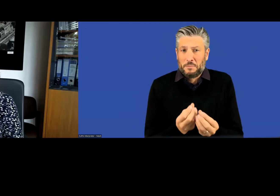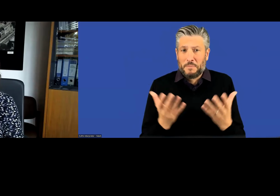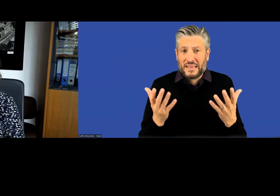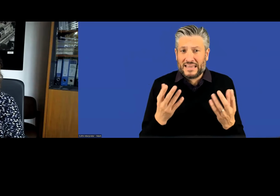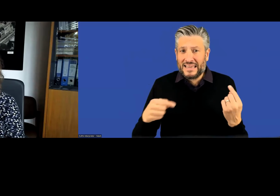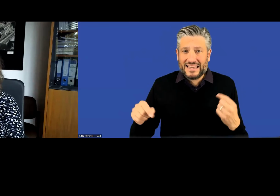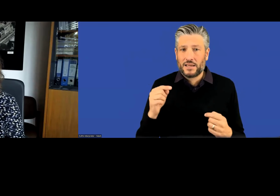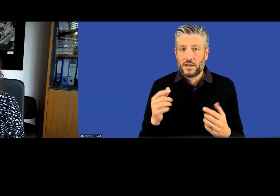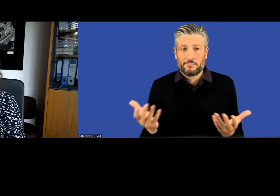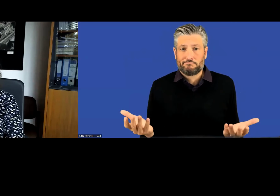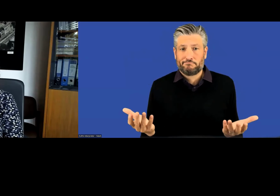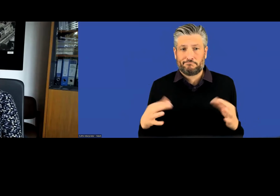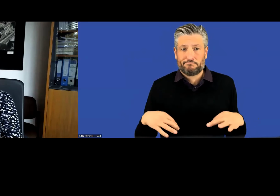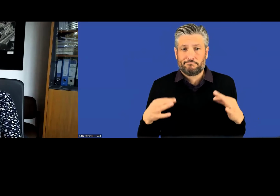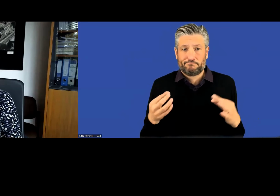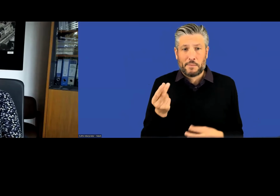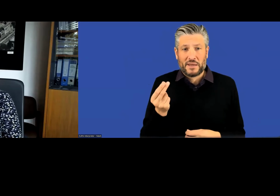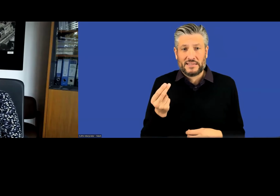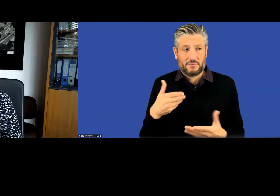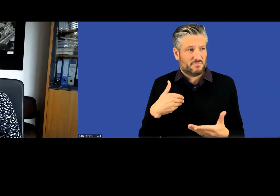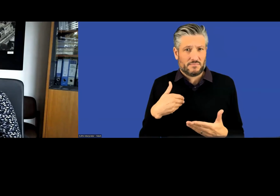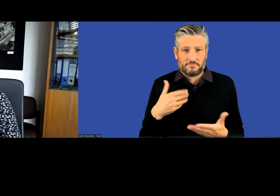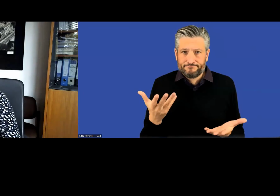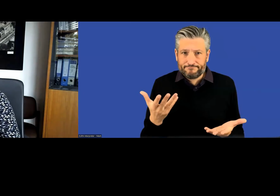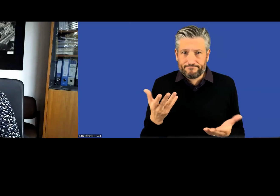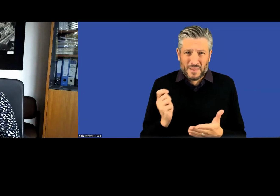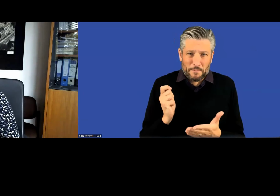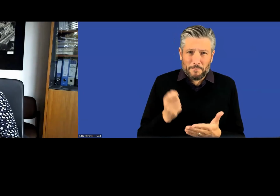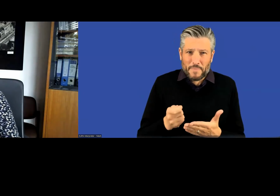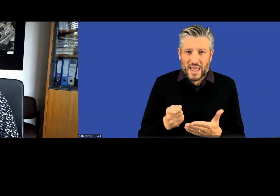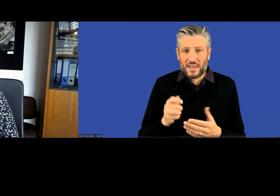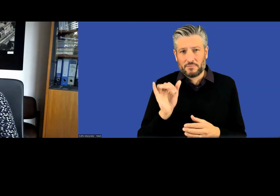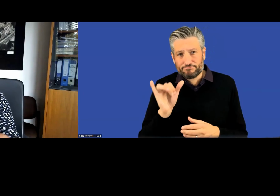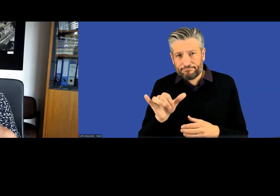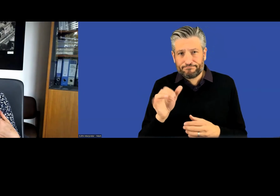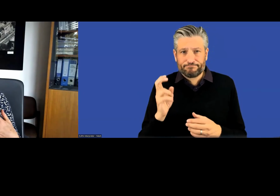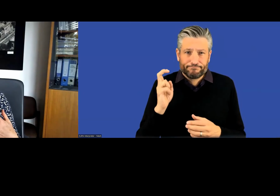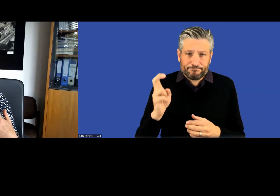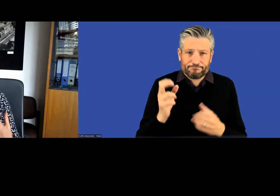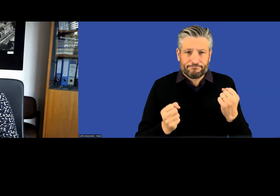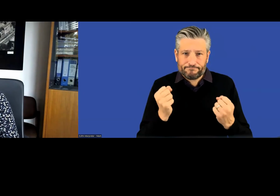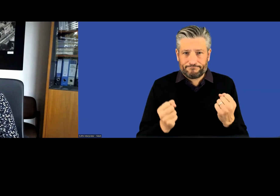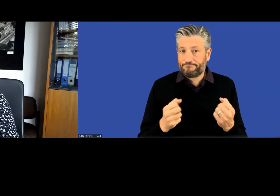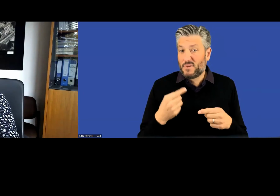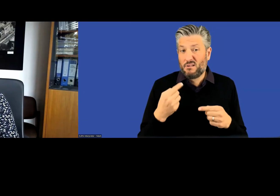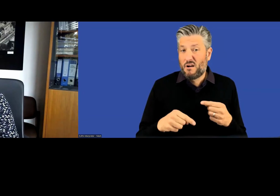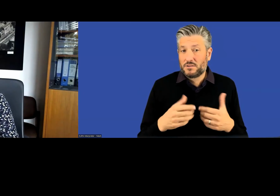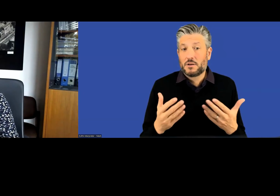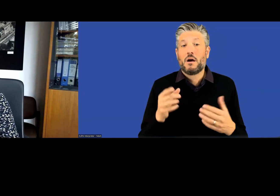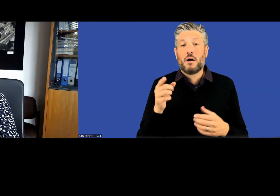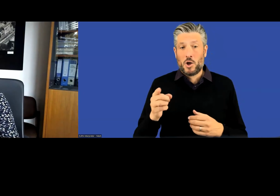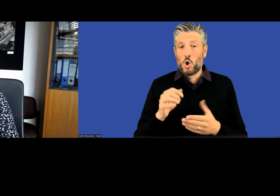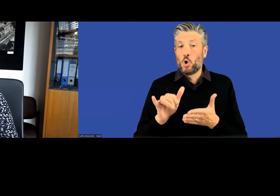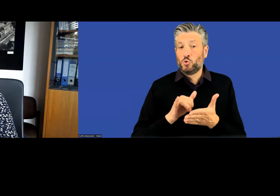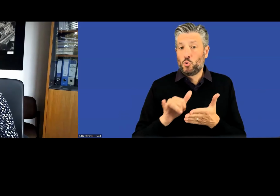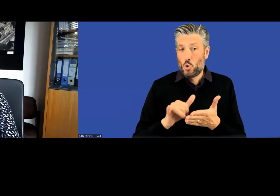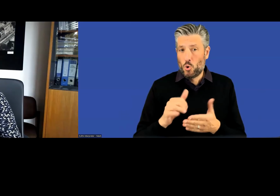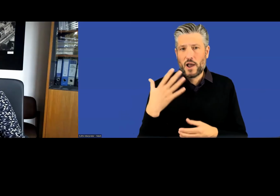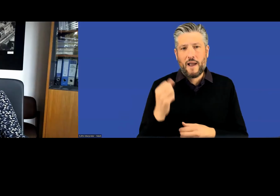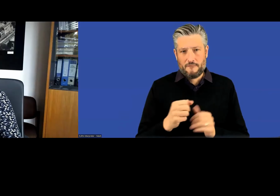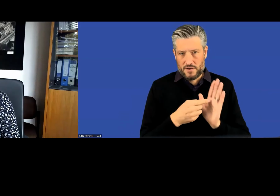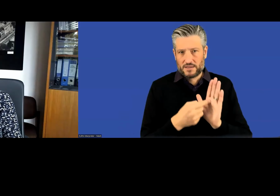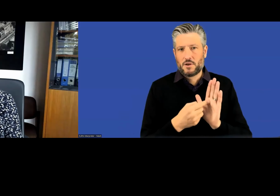Met Opera in New York, for example, so as a lot has been done also in Europe to support the digitization of libraries and